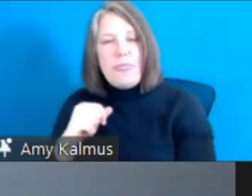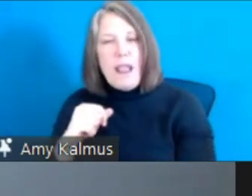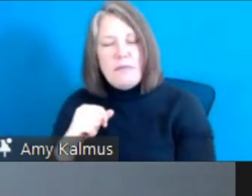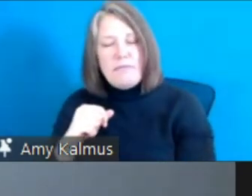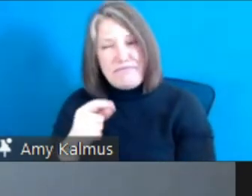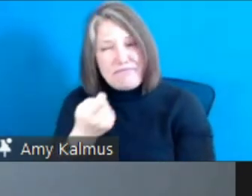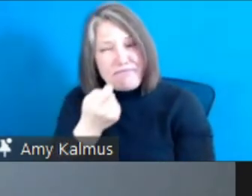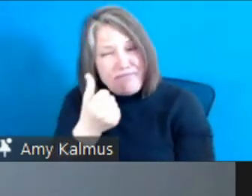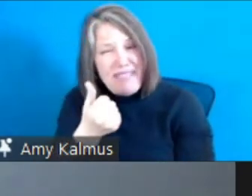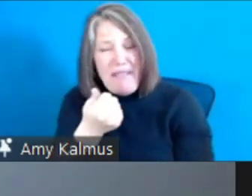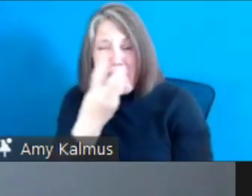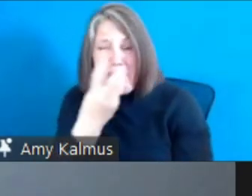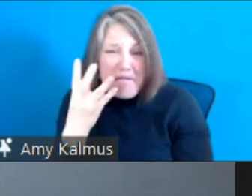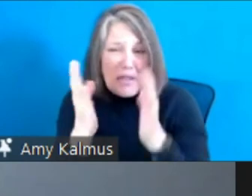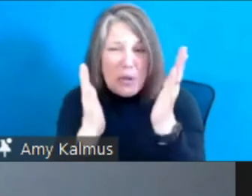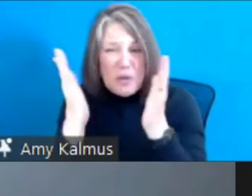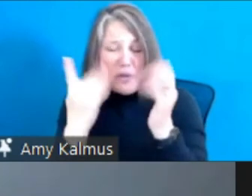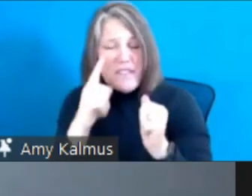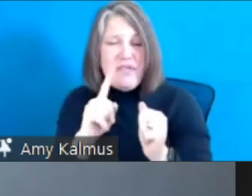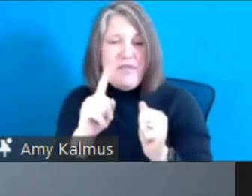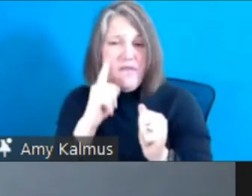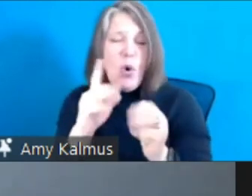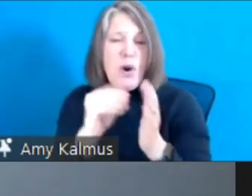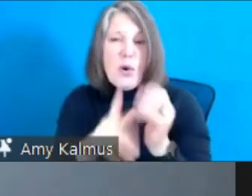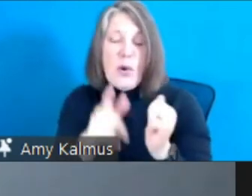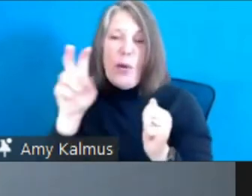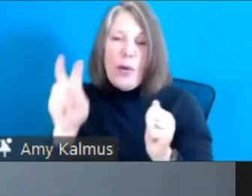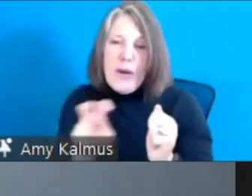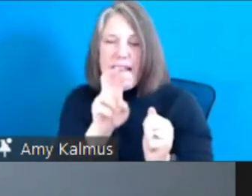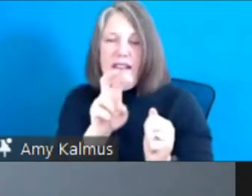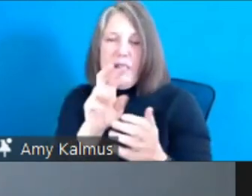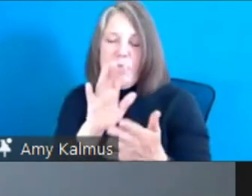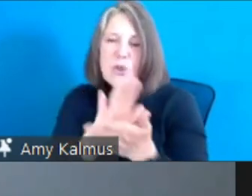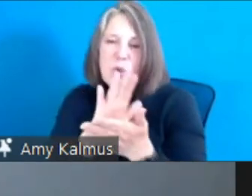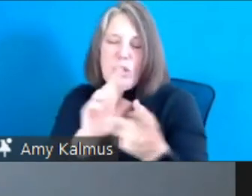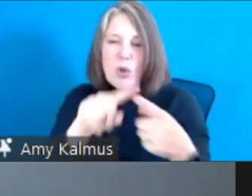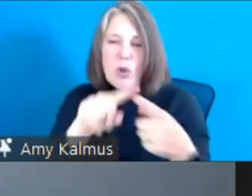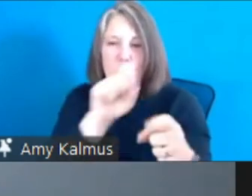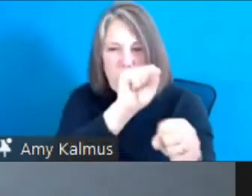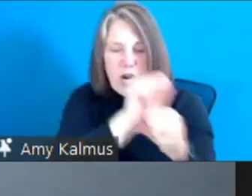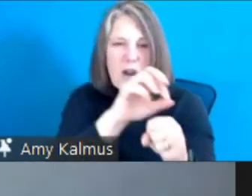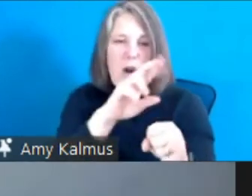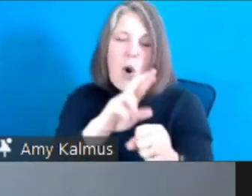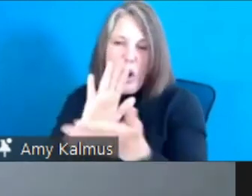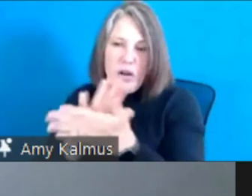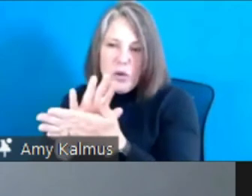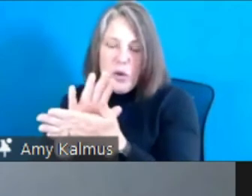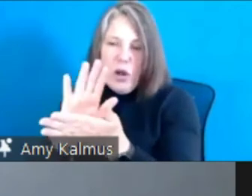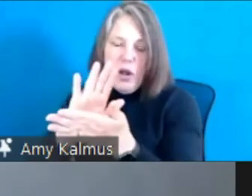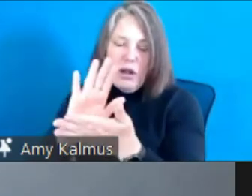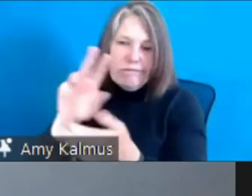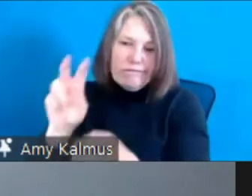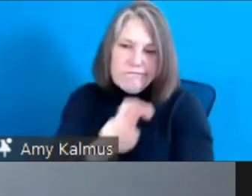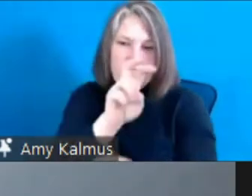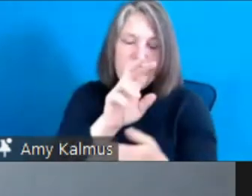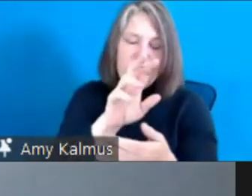no services for students who are transitioning from school to work or school to college. And so we see a